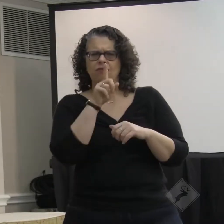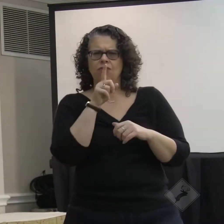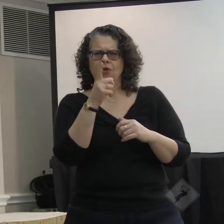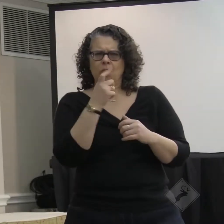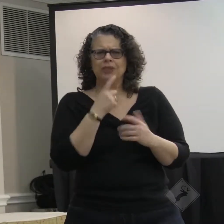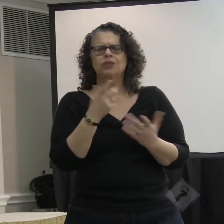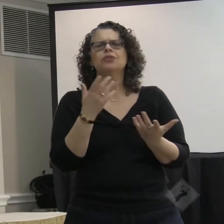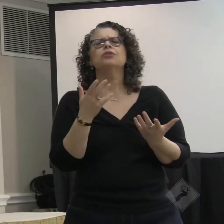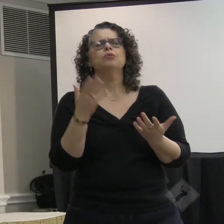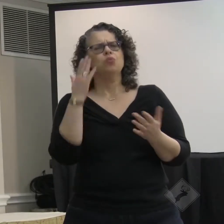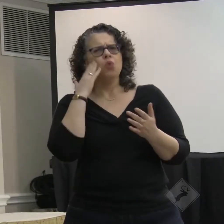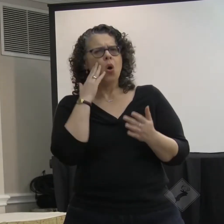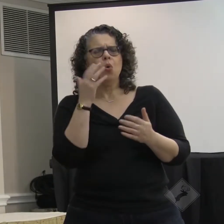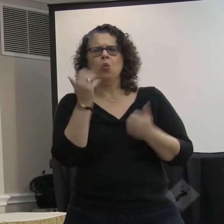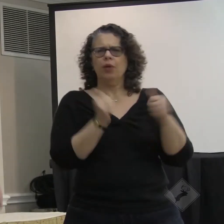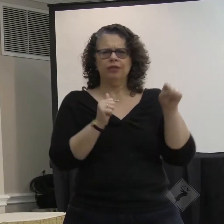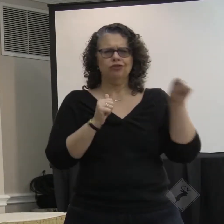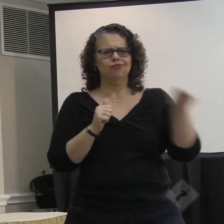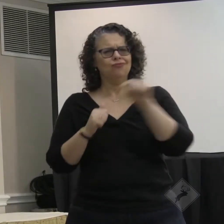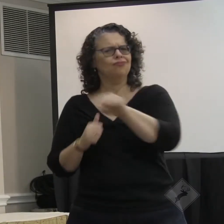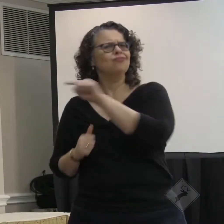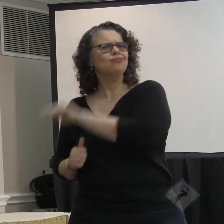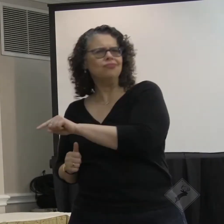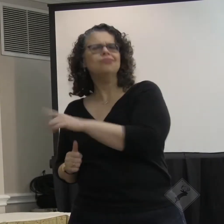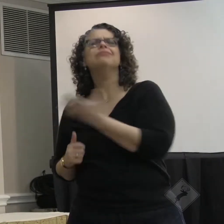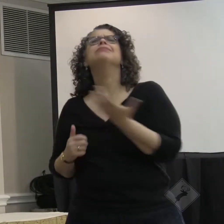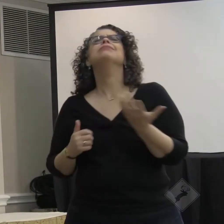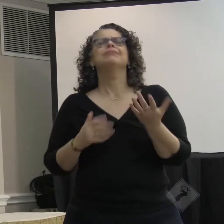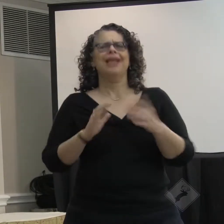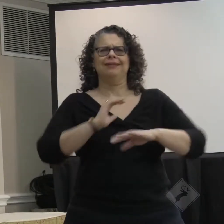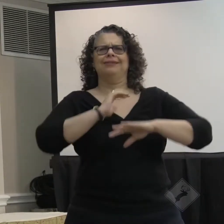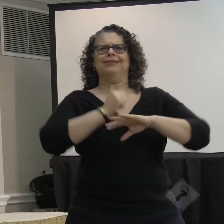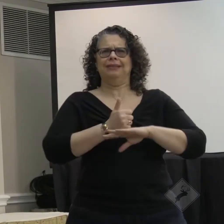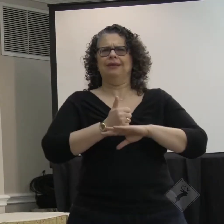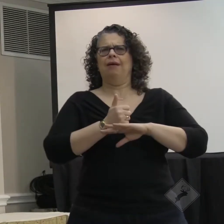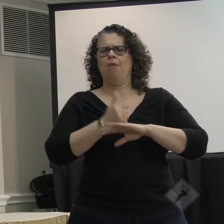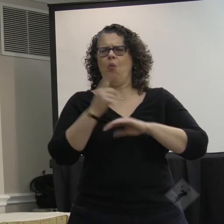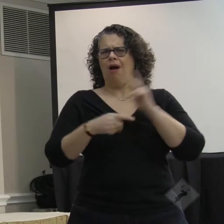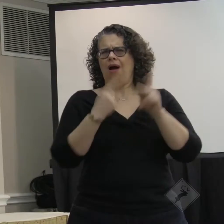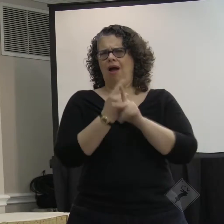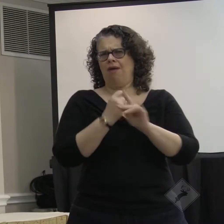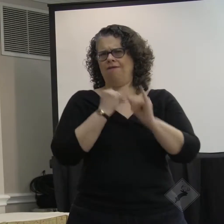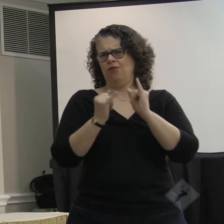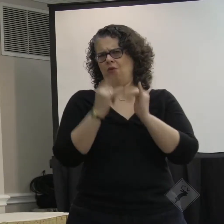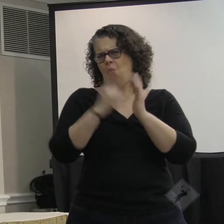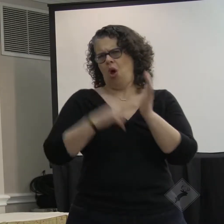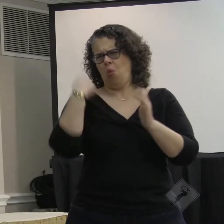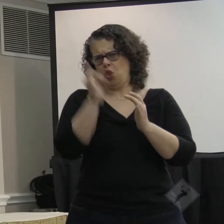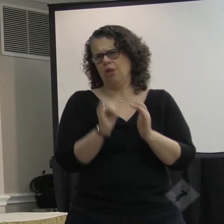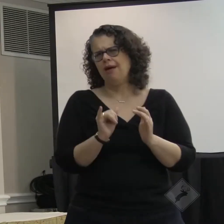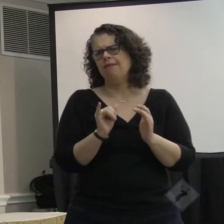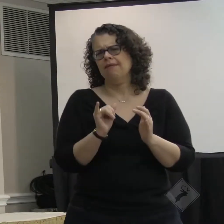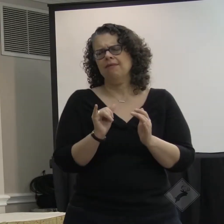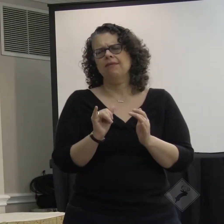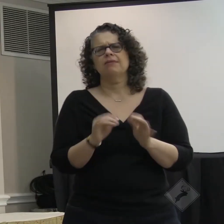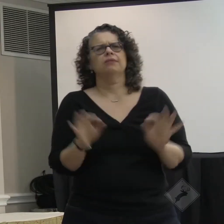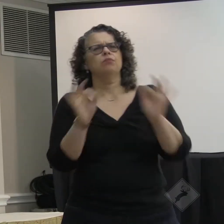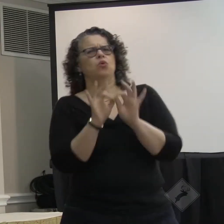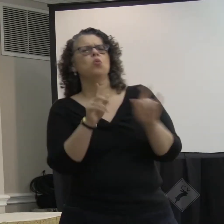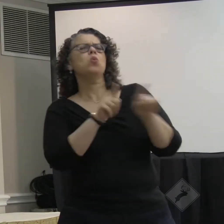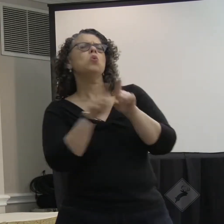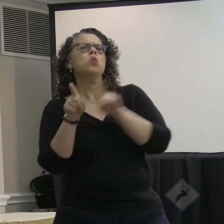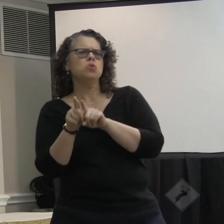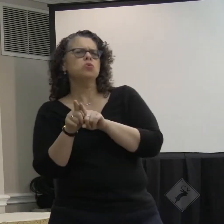knowing the media outlet, that's setting the stage for the interview that you're going to have. So it's very important. You also have to be